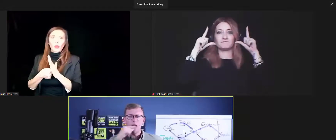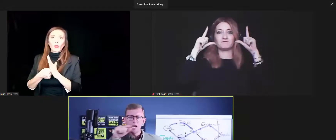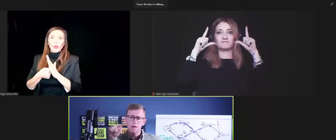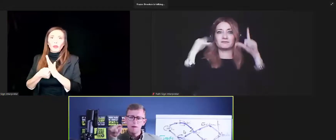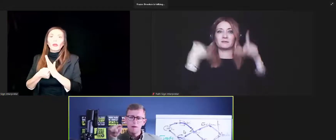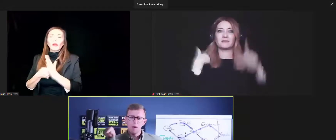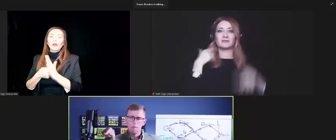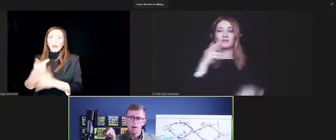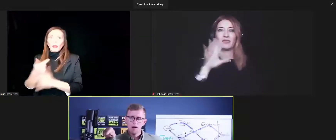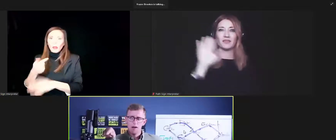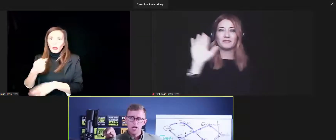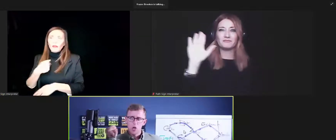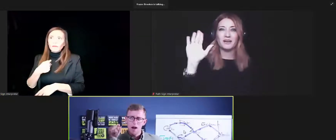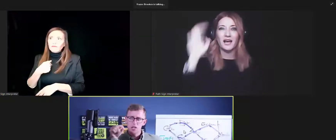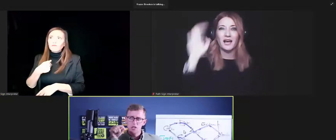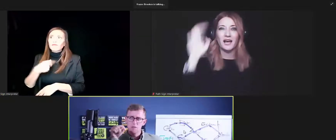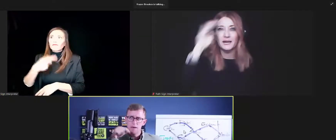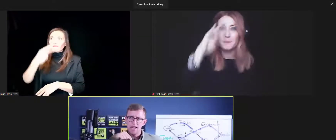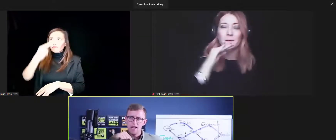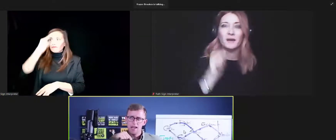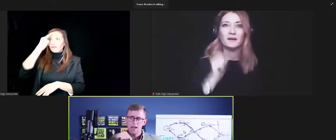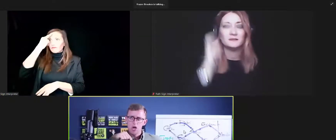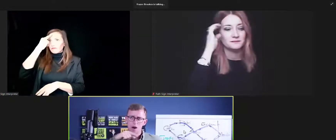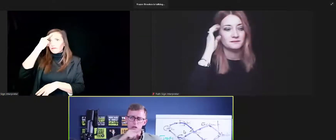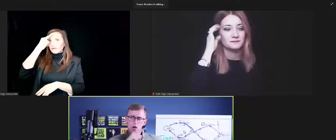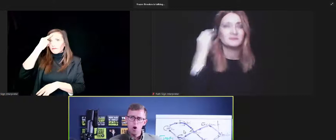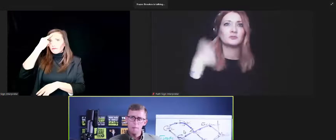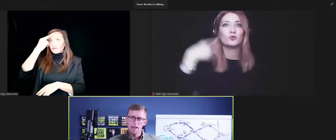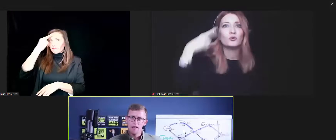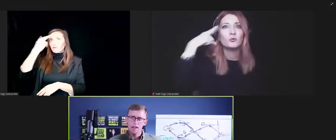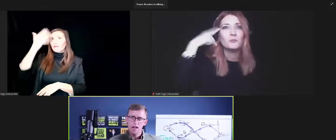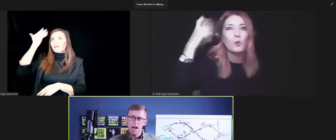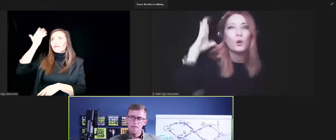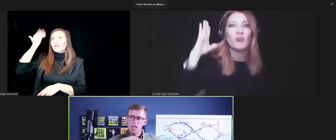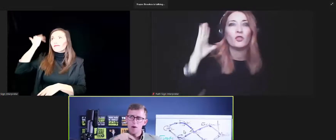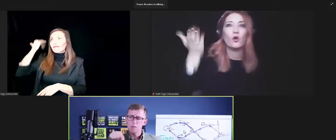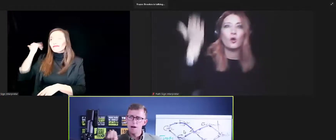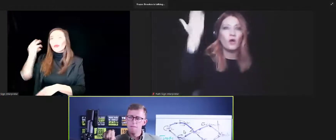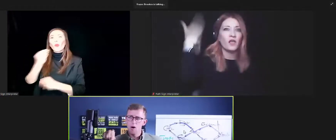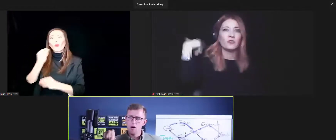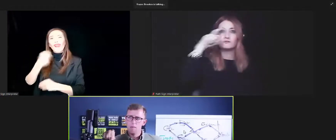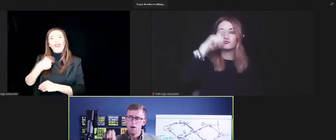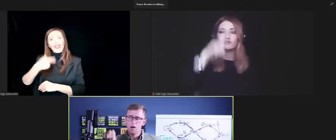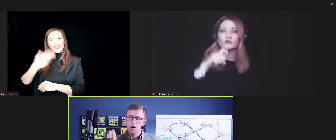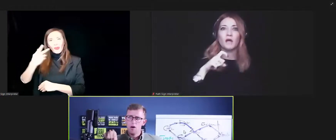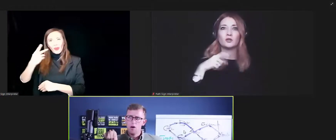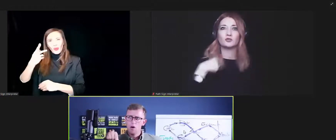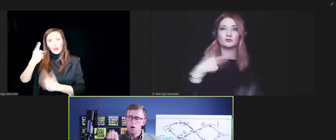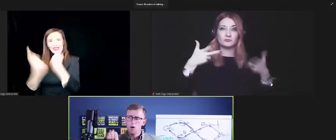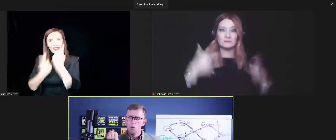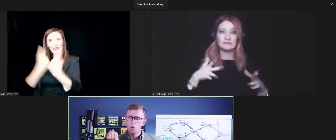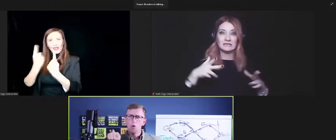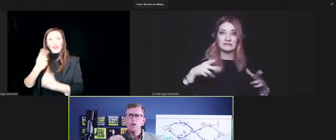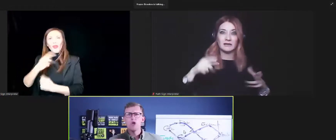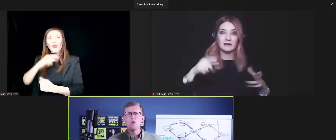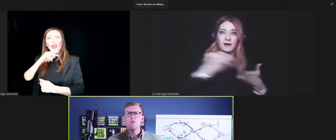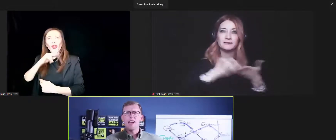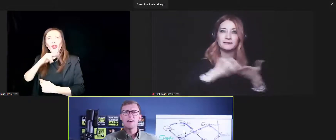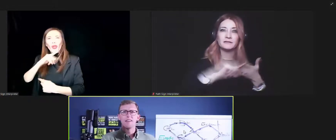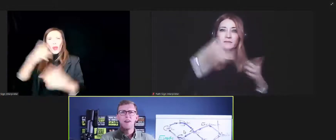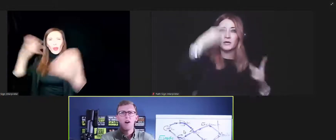You asked my mum, you asked me, you asked Corbin, and then you asked my mum, what did you